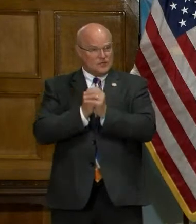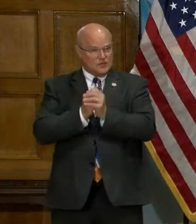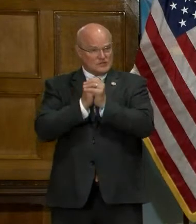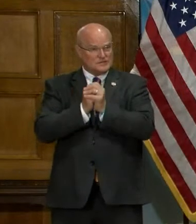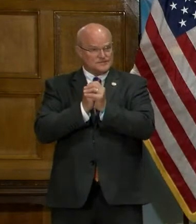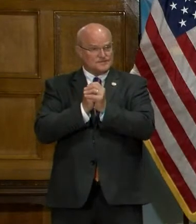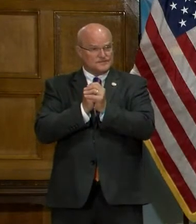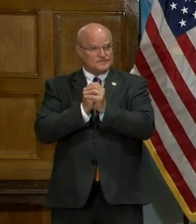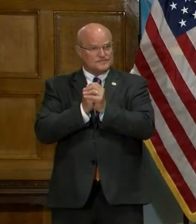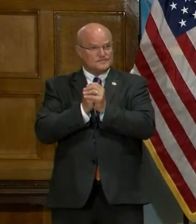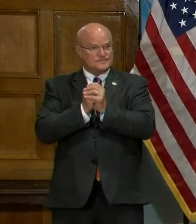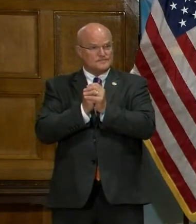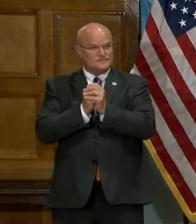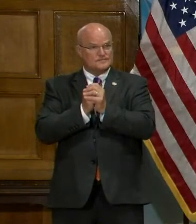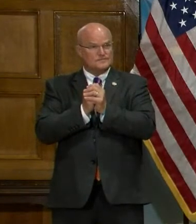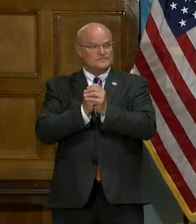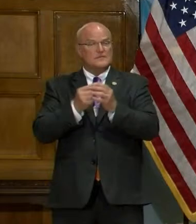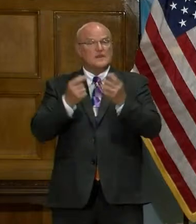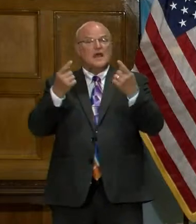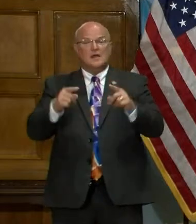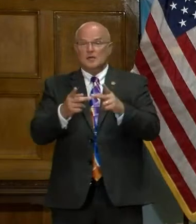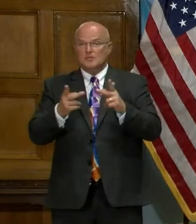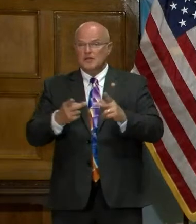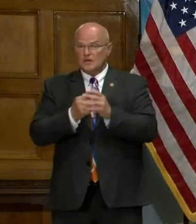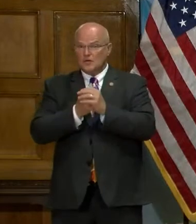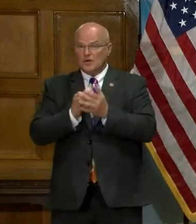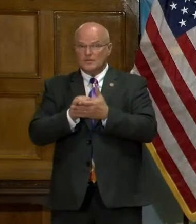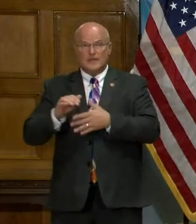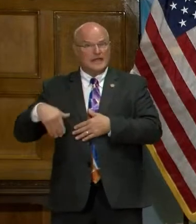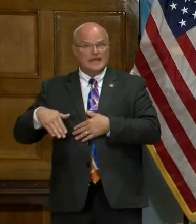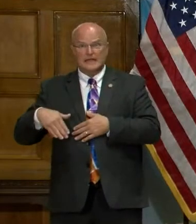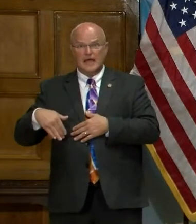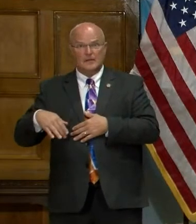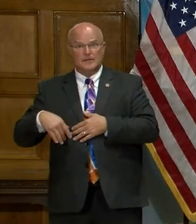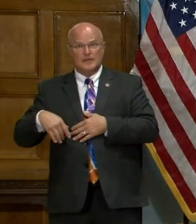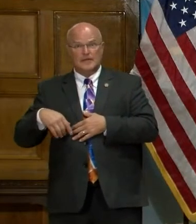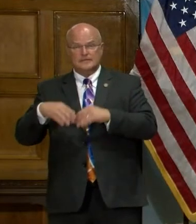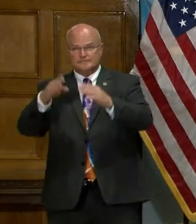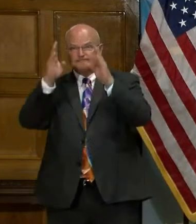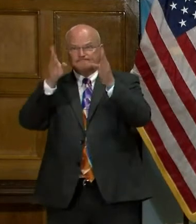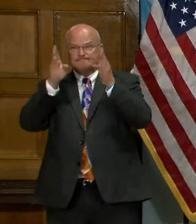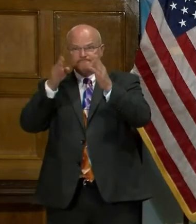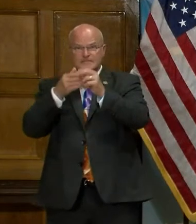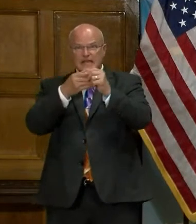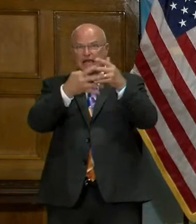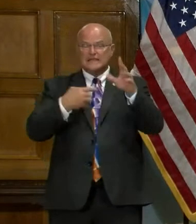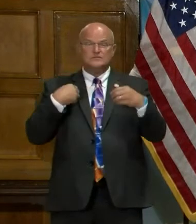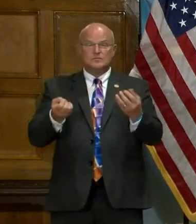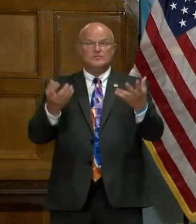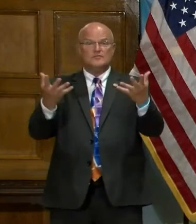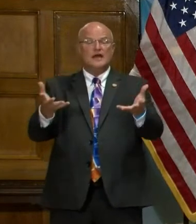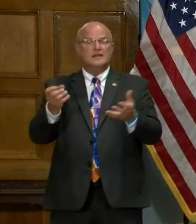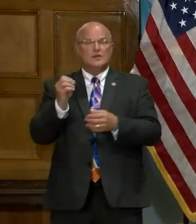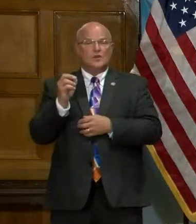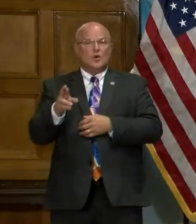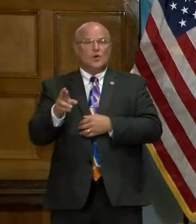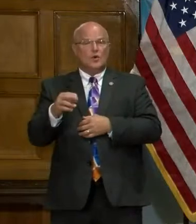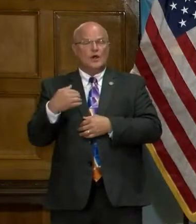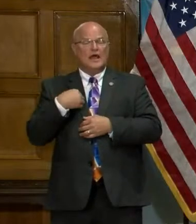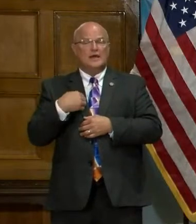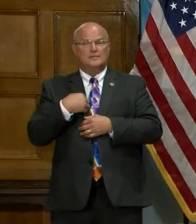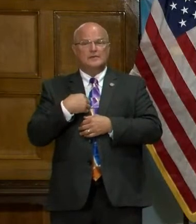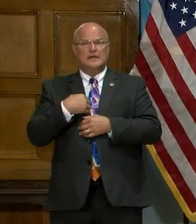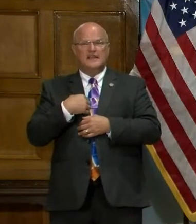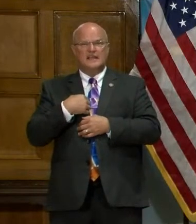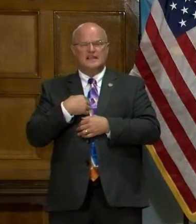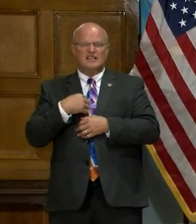worship, happened to be places of worship that had not been adhering to the guidelines we provided or had been